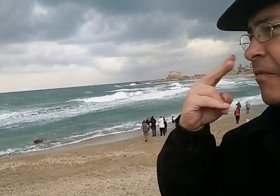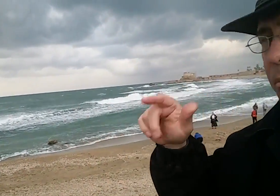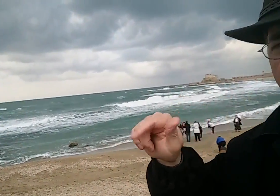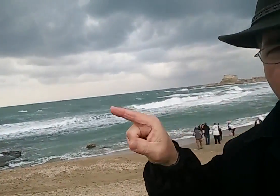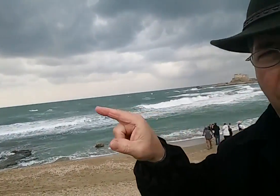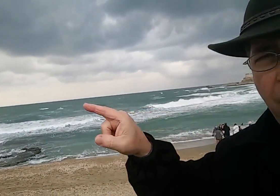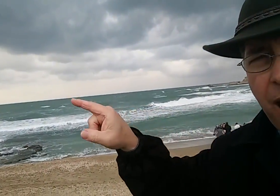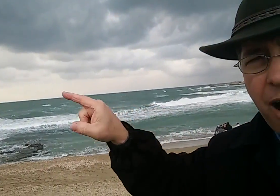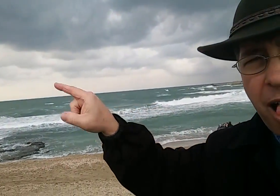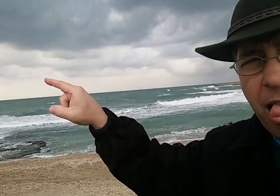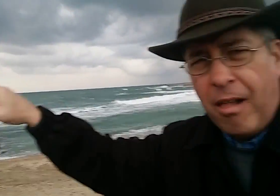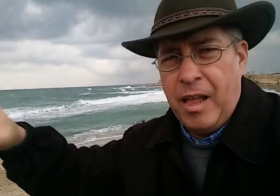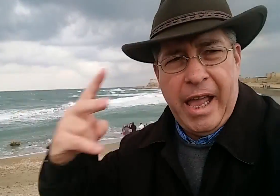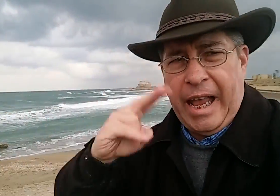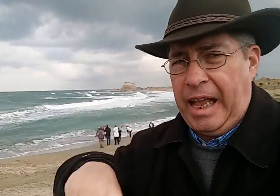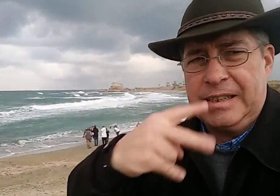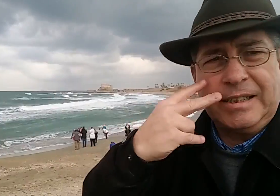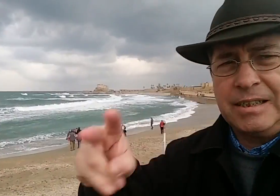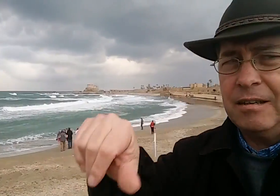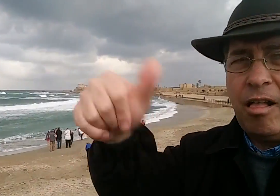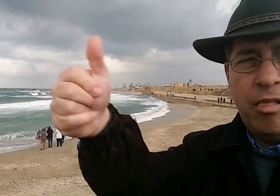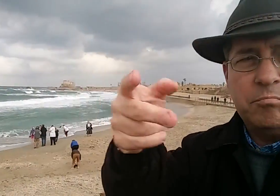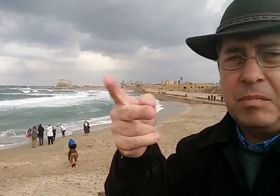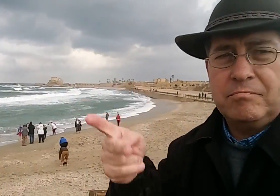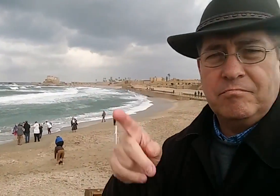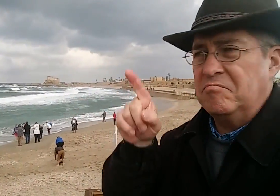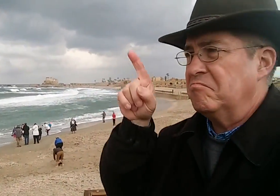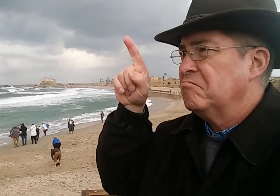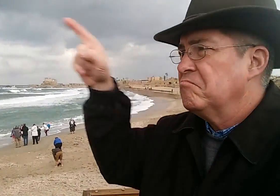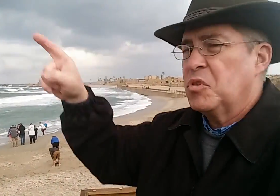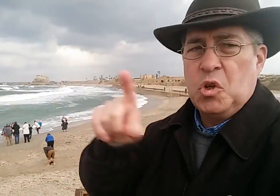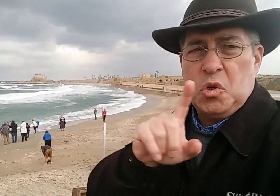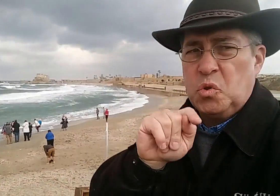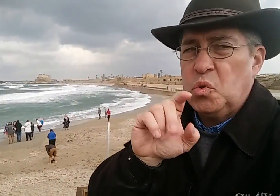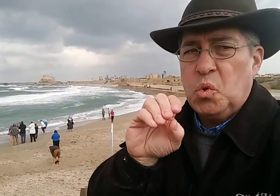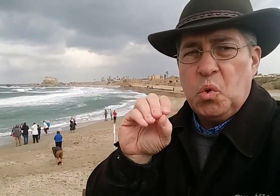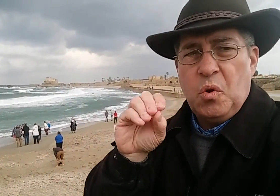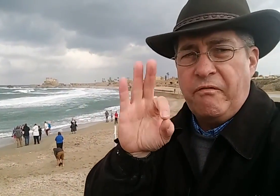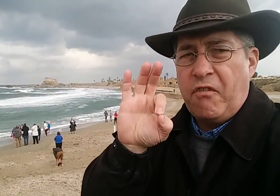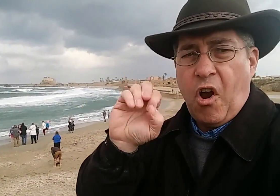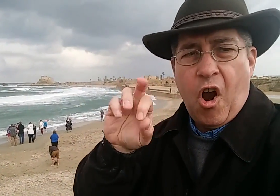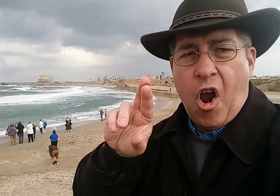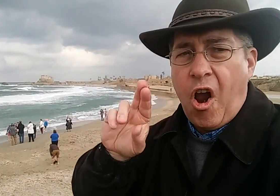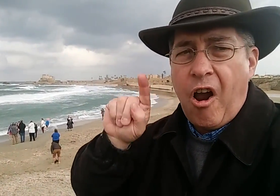Sea. You can't see the other side. It's a long